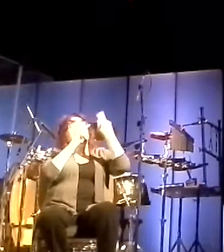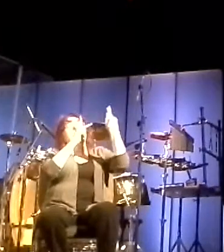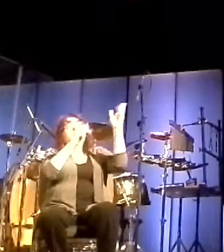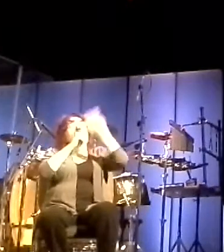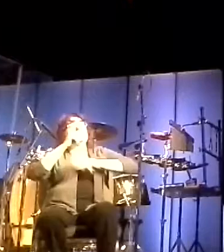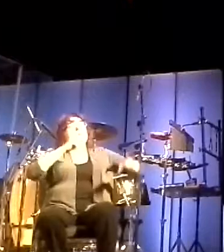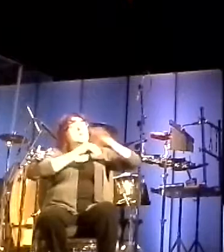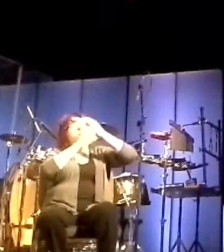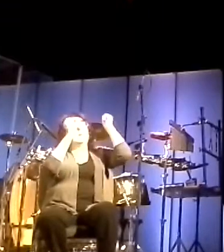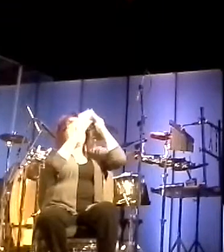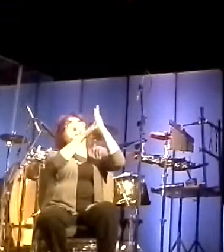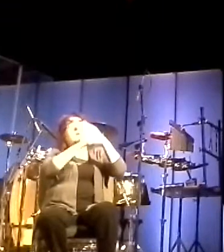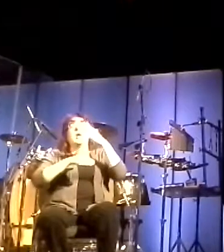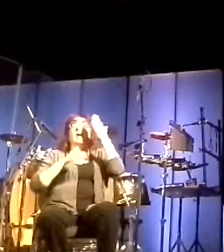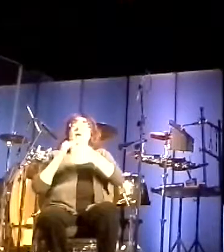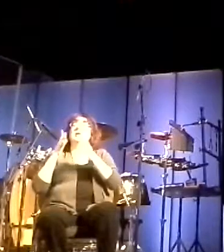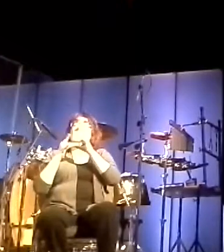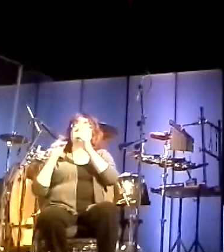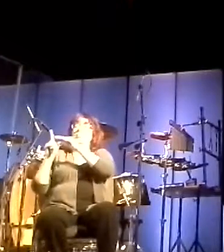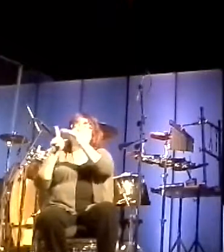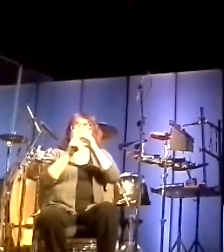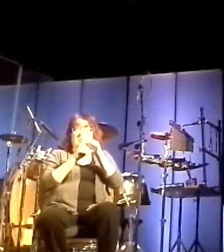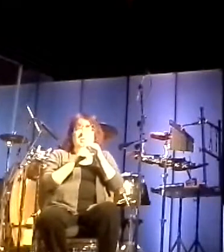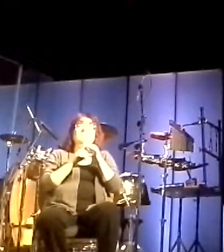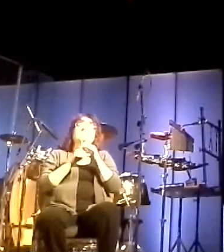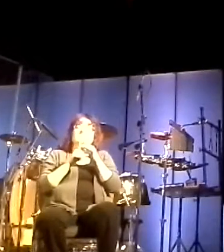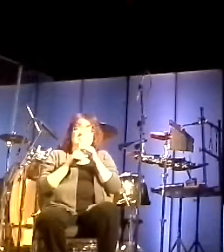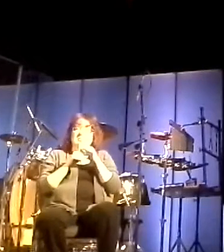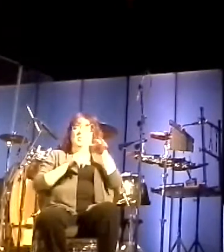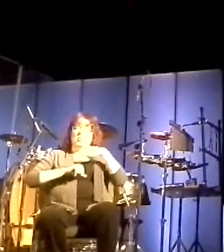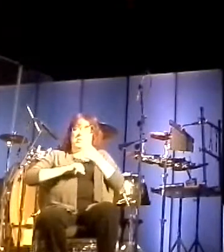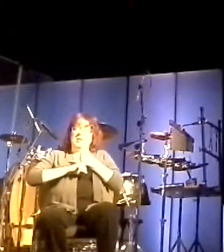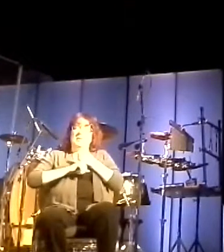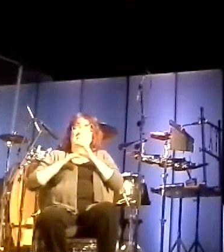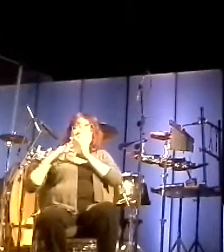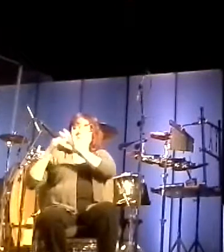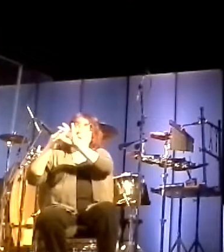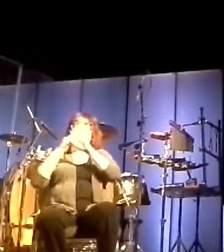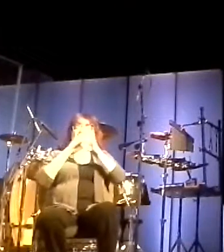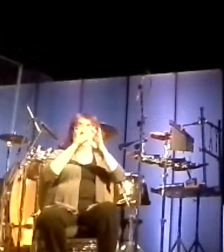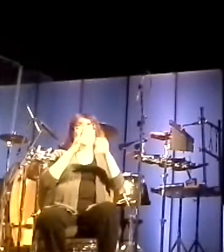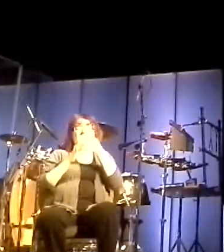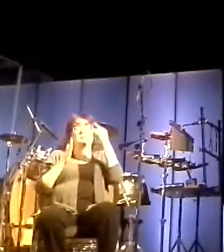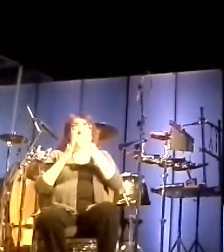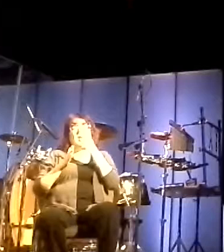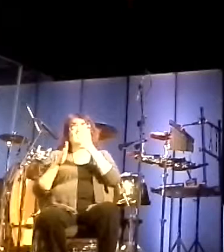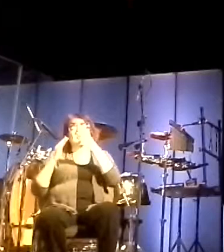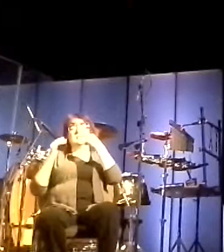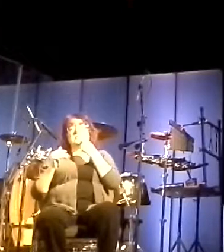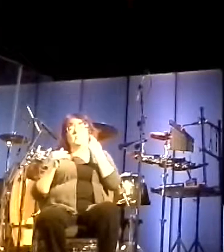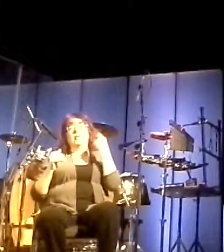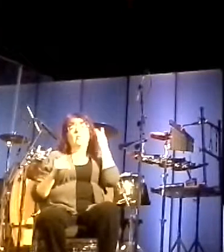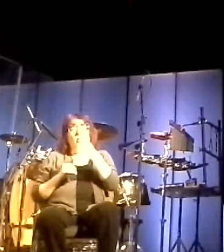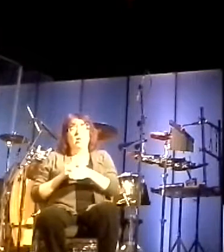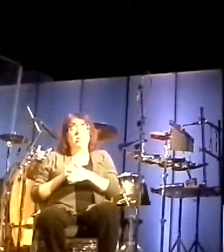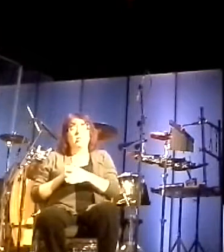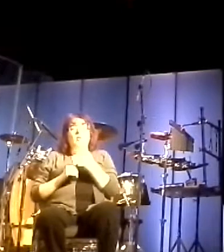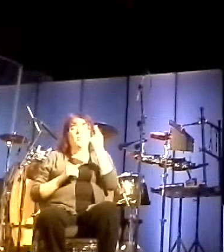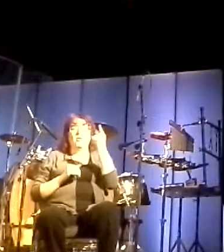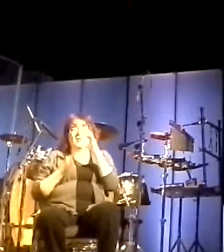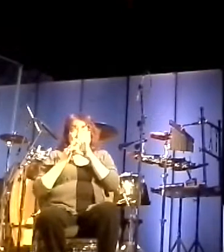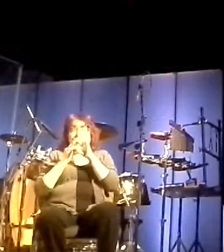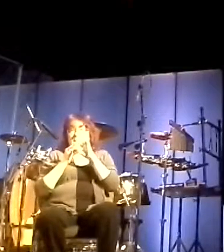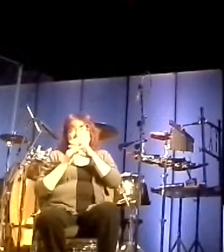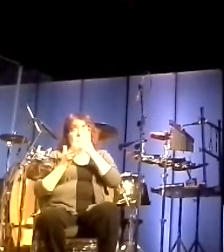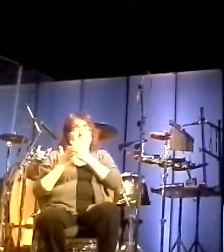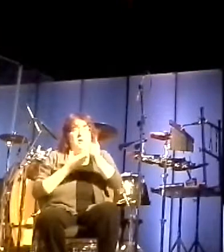kingdom." And I want to end this message by reminding you, yeah, we were made for a relationship with one another, but from time to time we let each other down. But there's one relationship